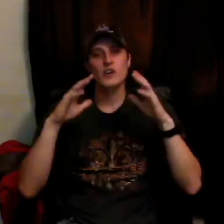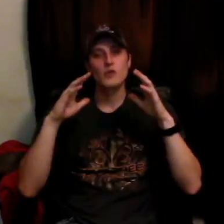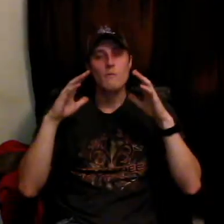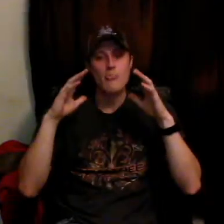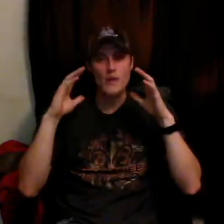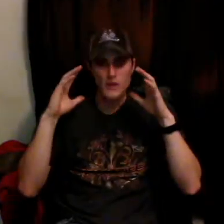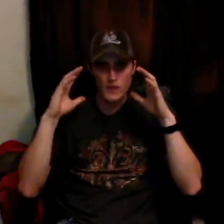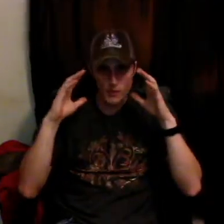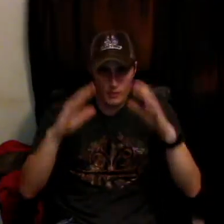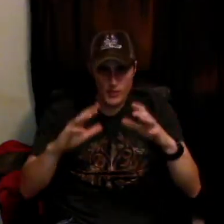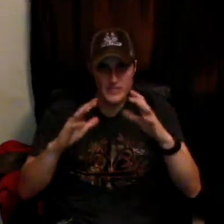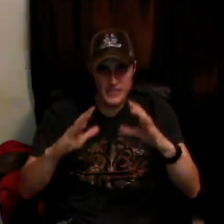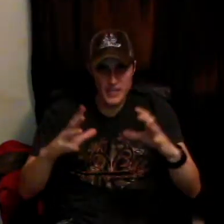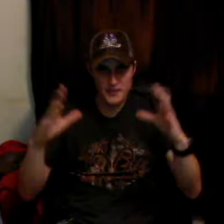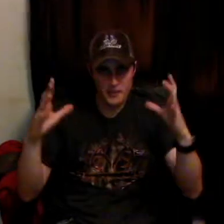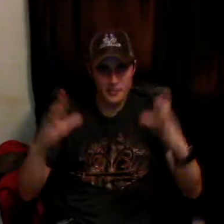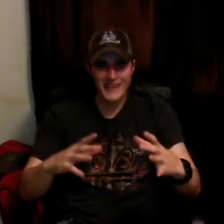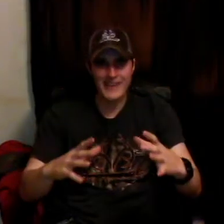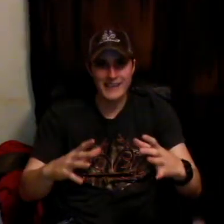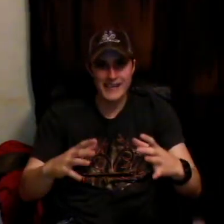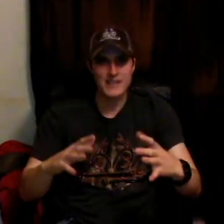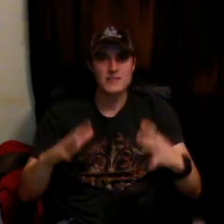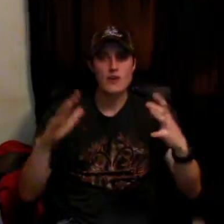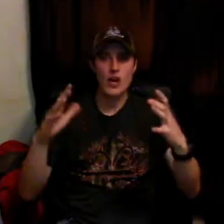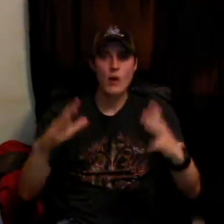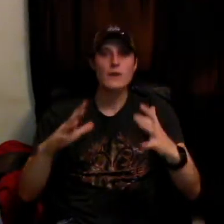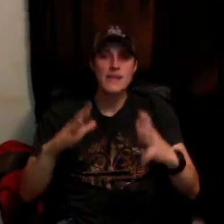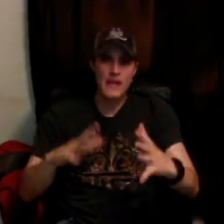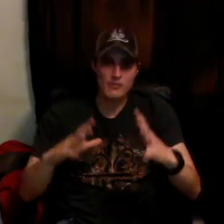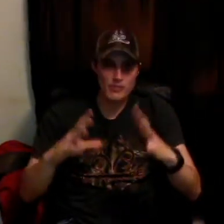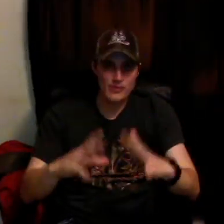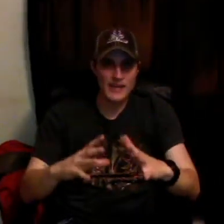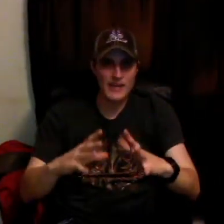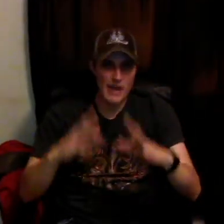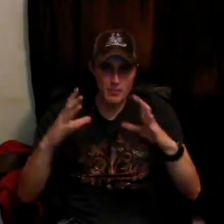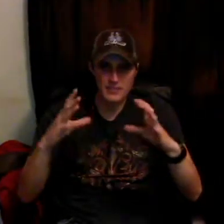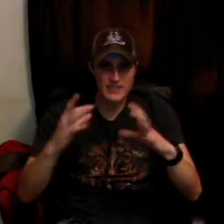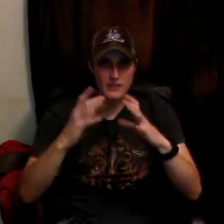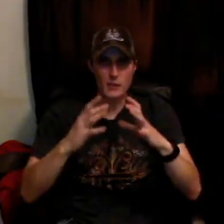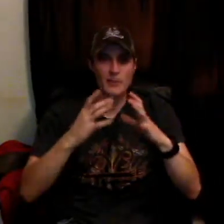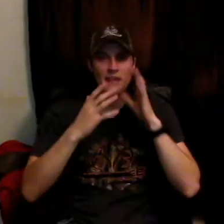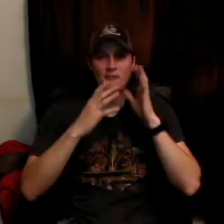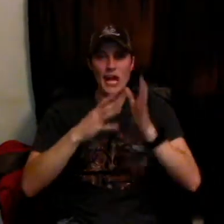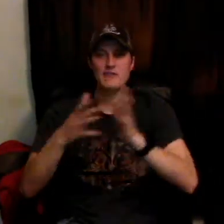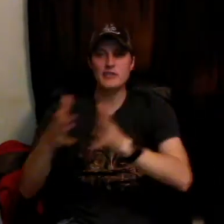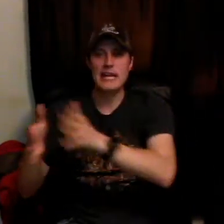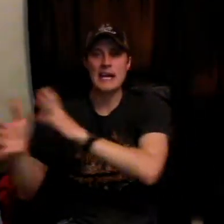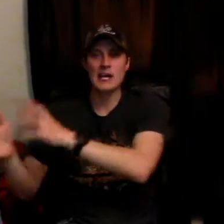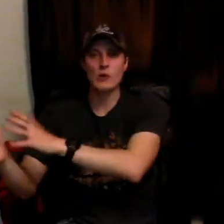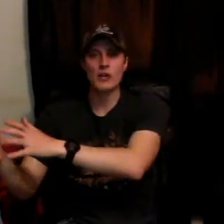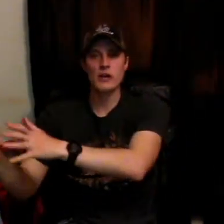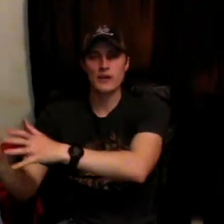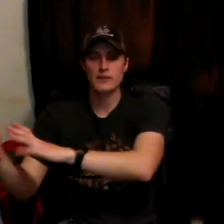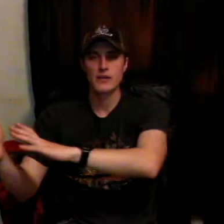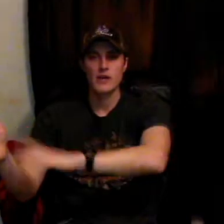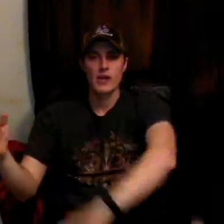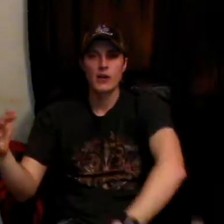So put together a plan, guys. Always have a plan. I put together a plan for every day I go and hunt.